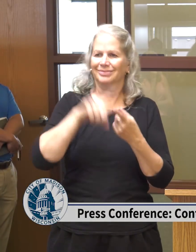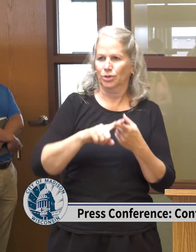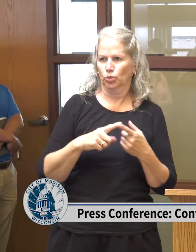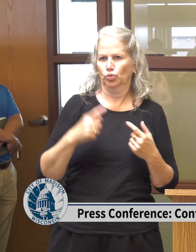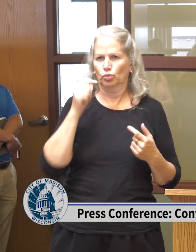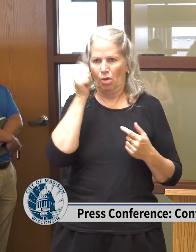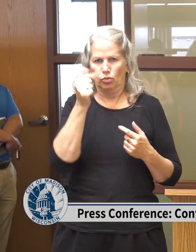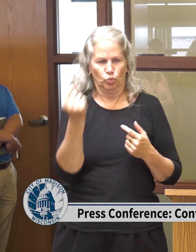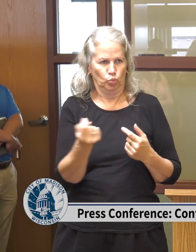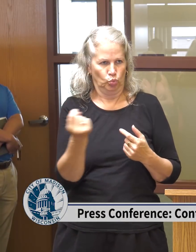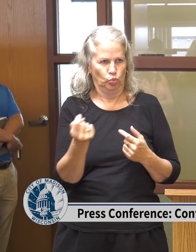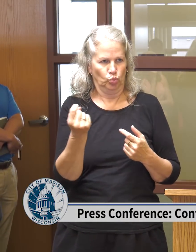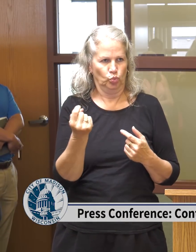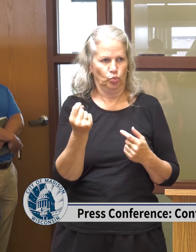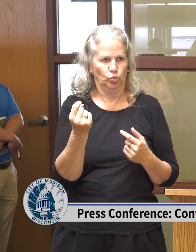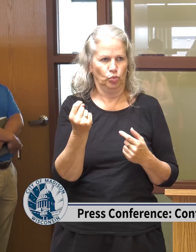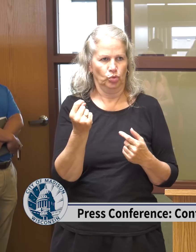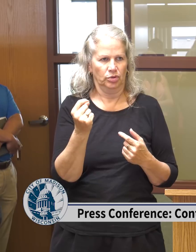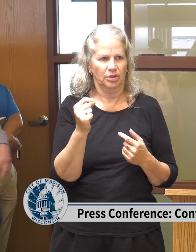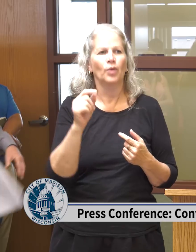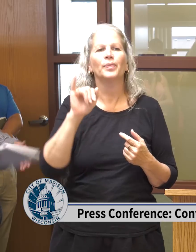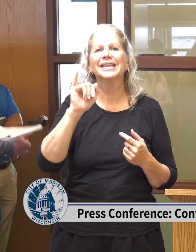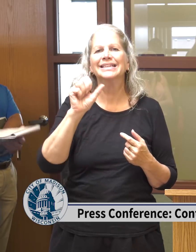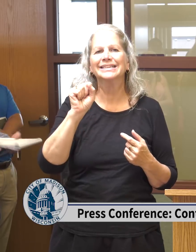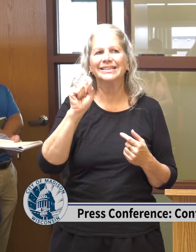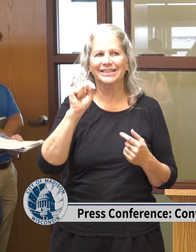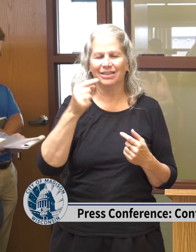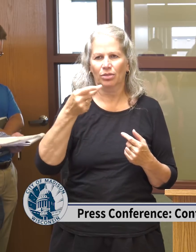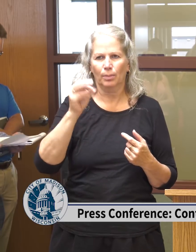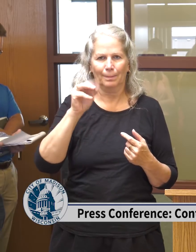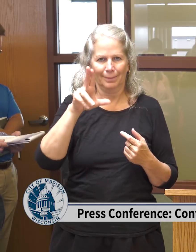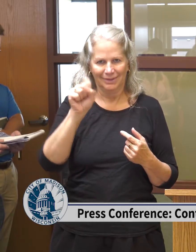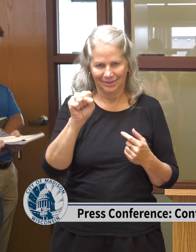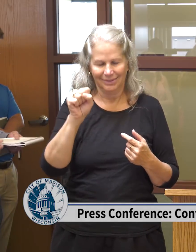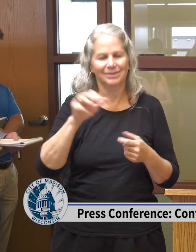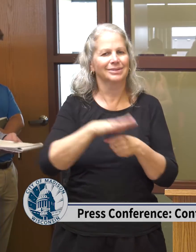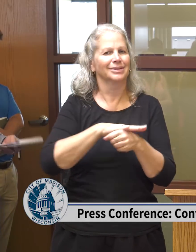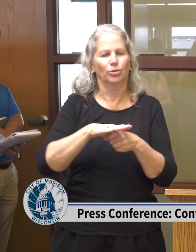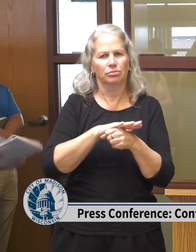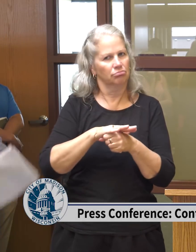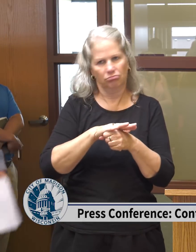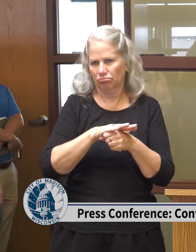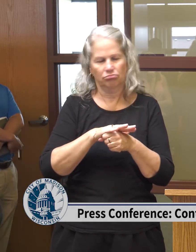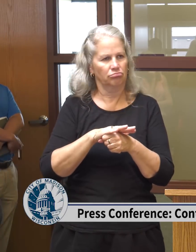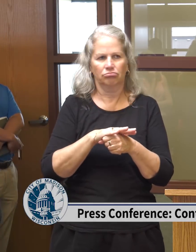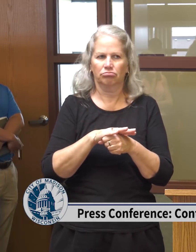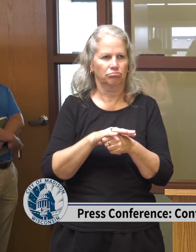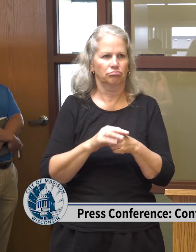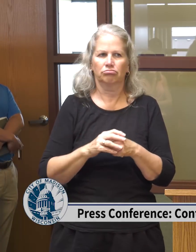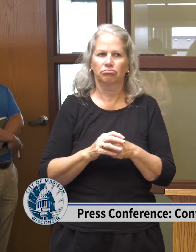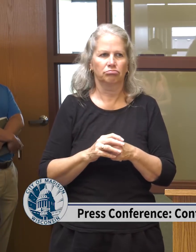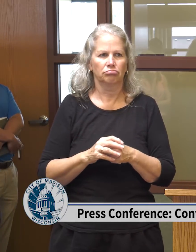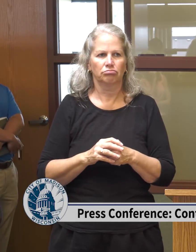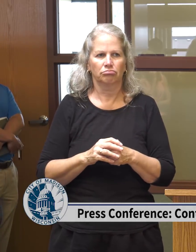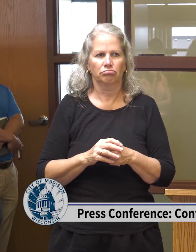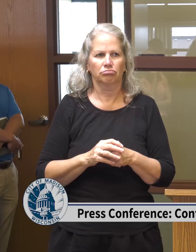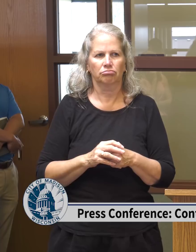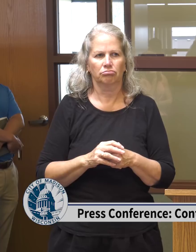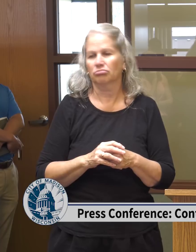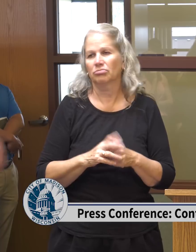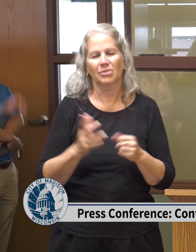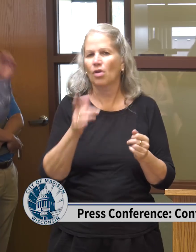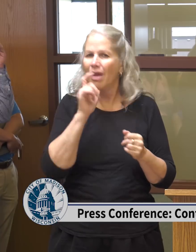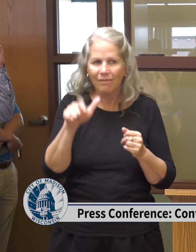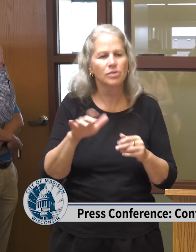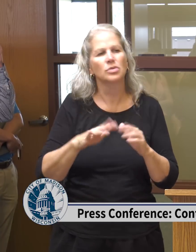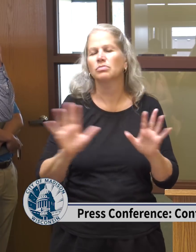travel through the isthmus area as much as possible. We're hoping that by Wednesday, things will return to normal. Do